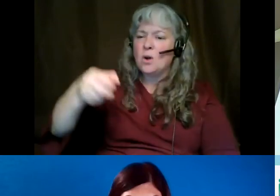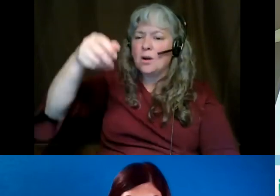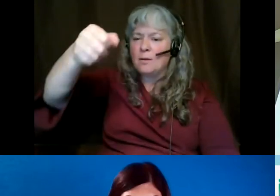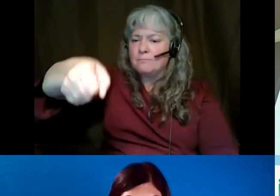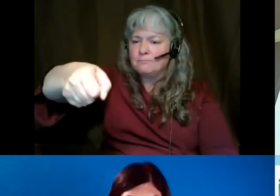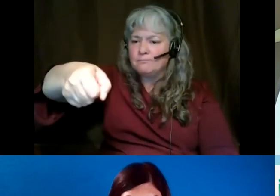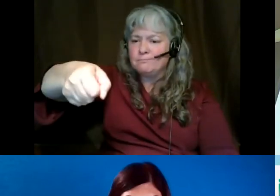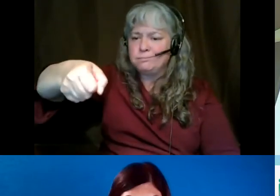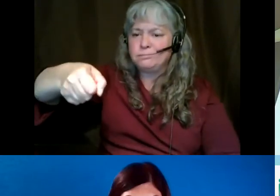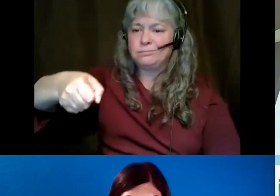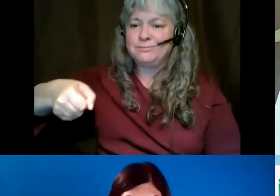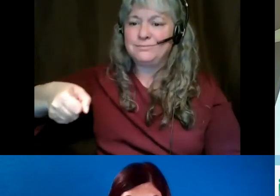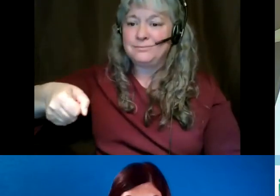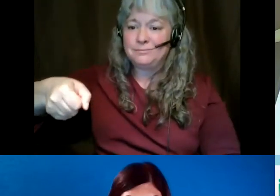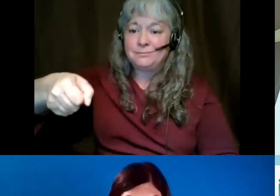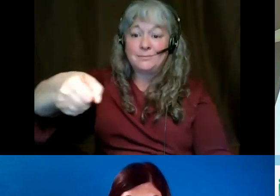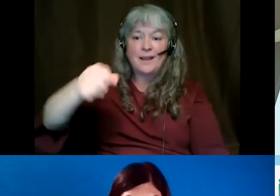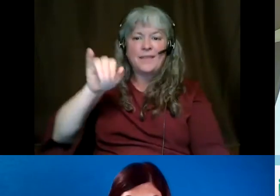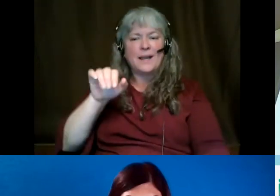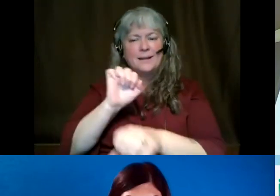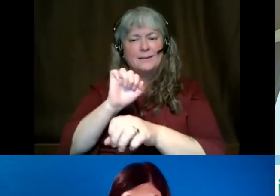of surfaces?